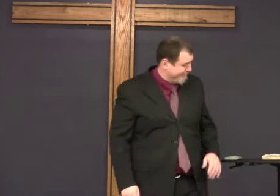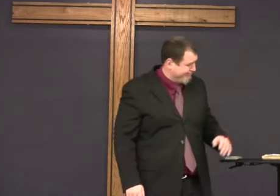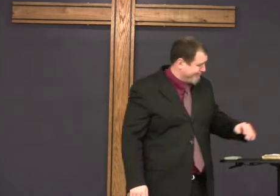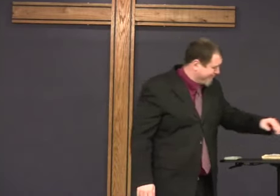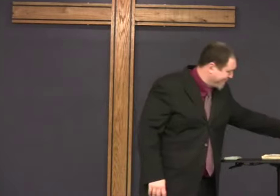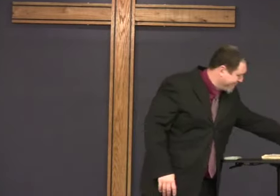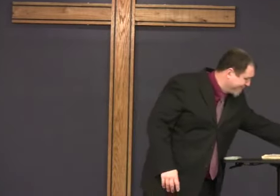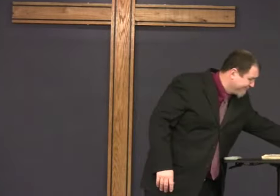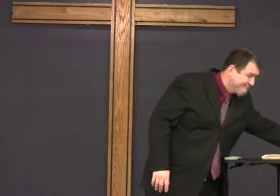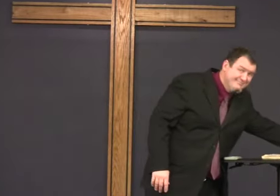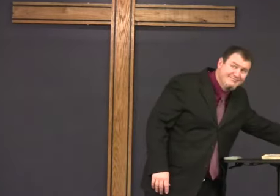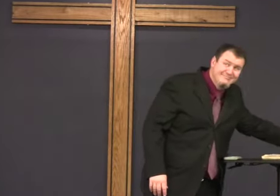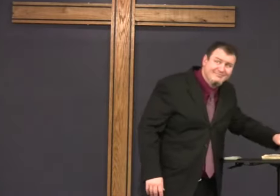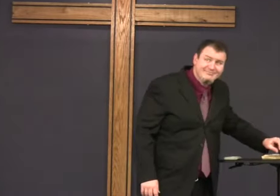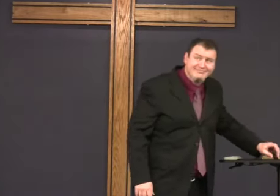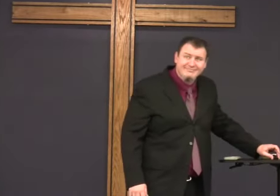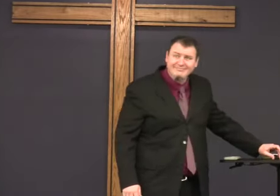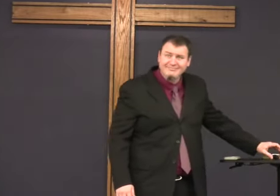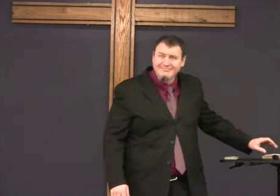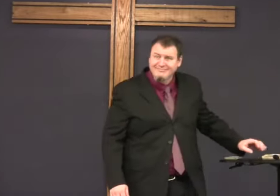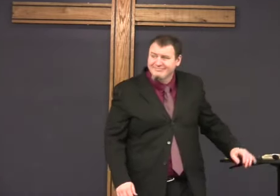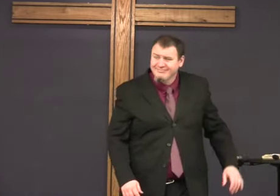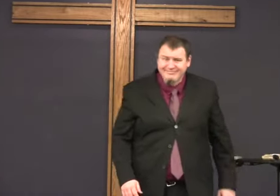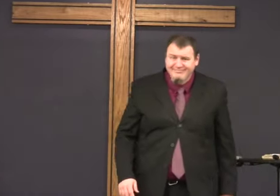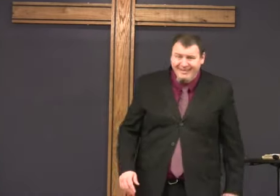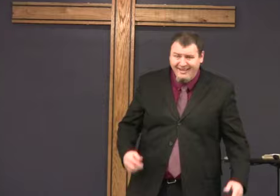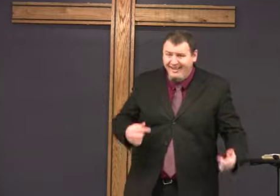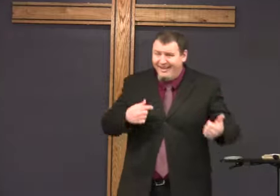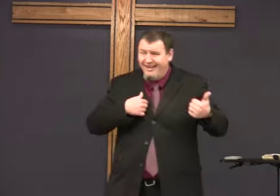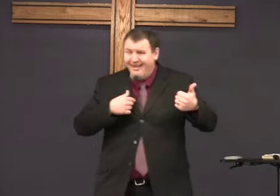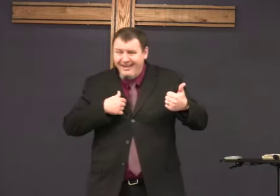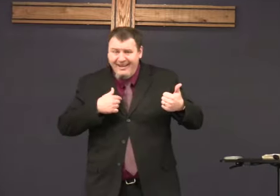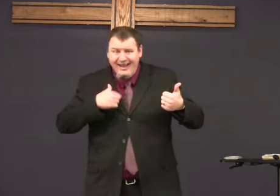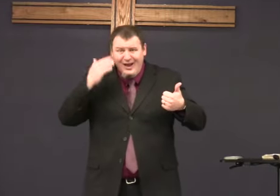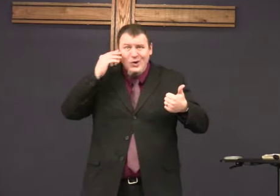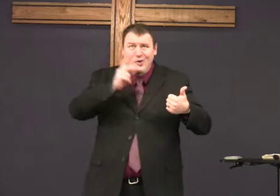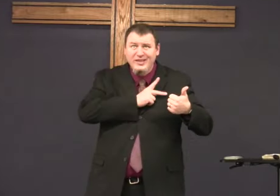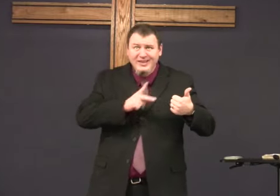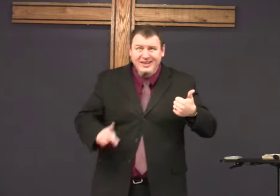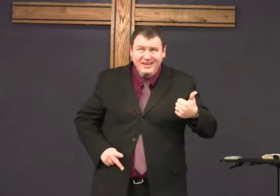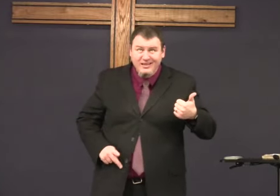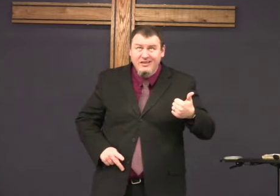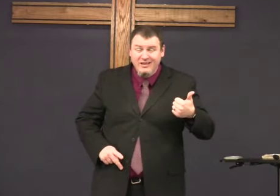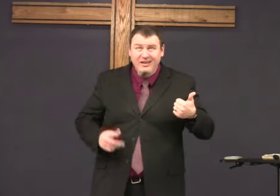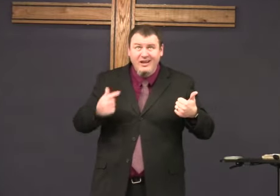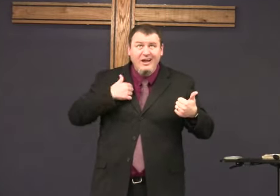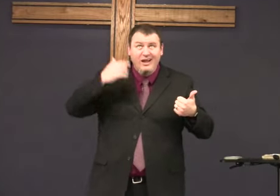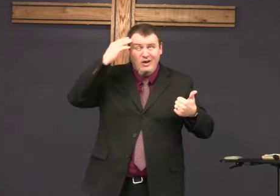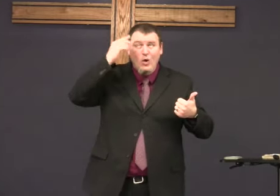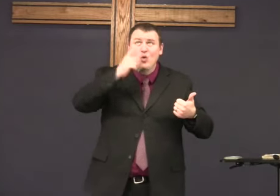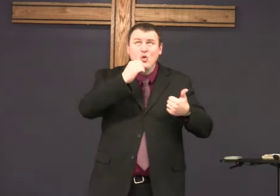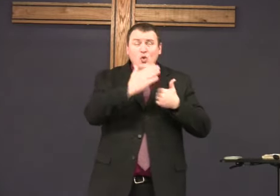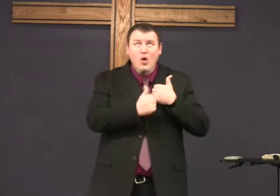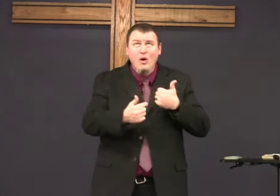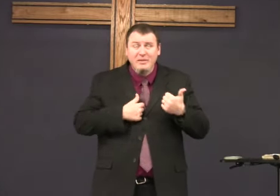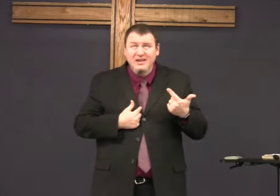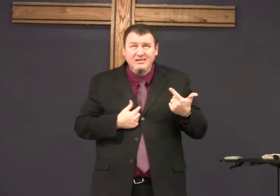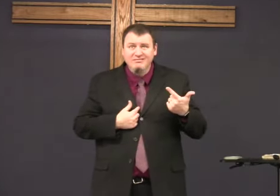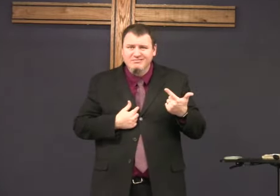And that's how Nineveh is. These guys, they're not going to bother me. I know the king. And I know